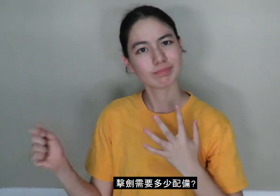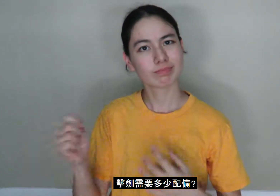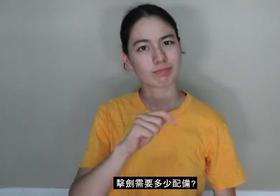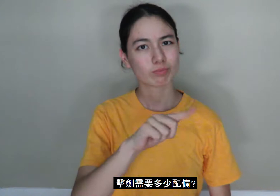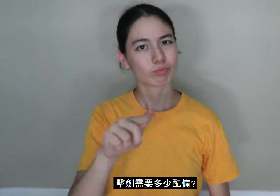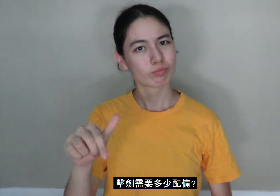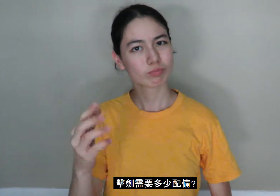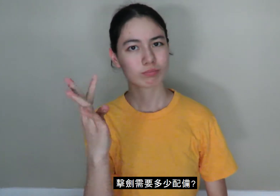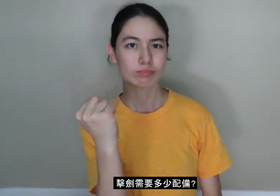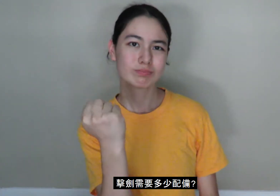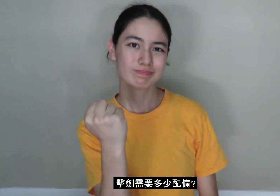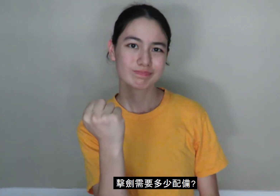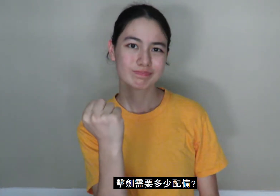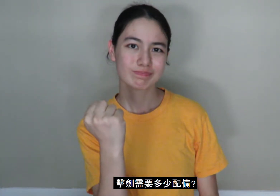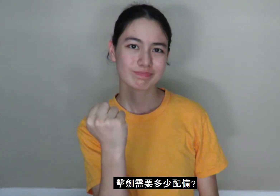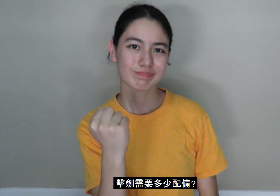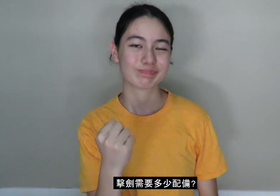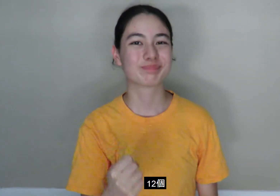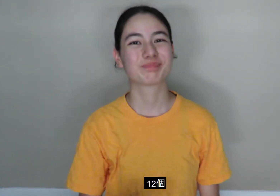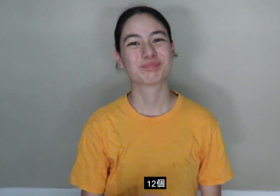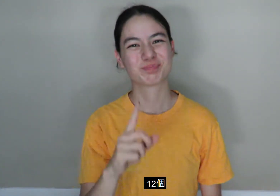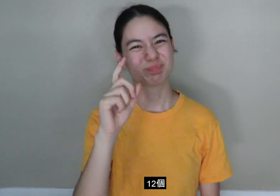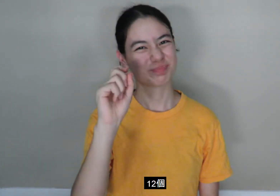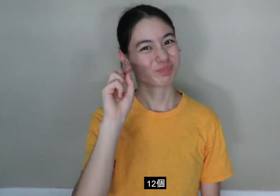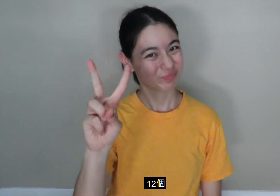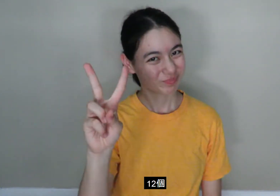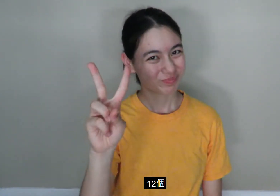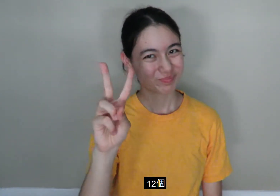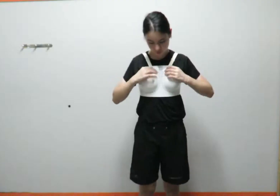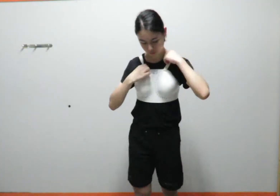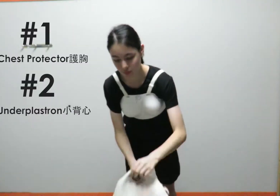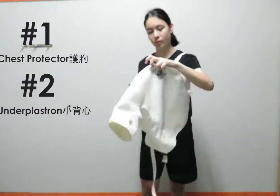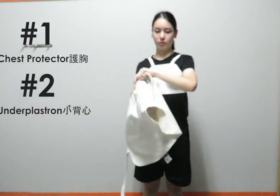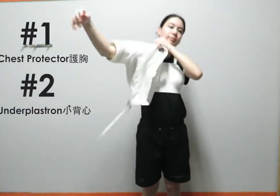many things do you need for fencing? 12.